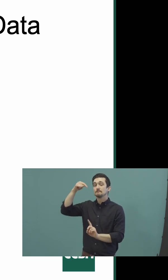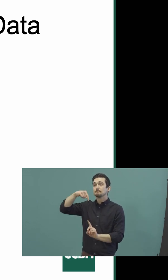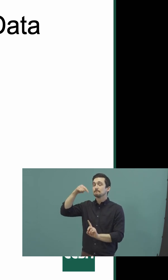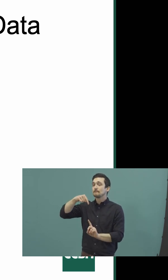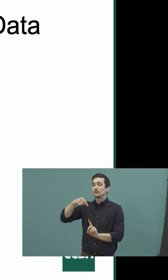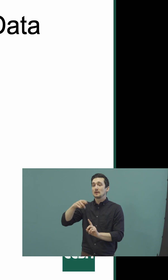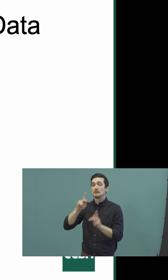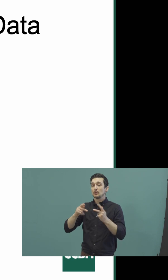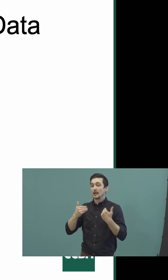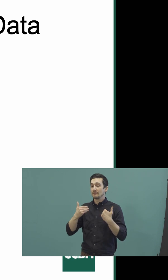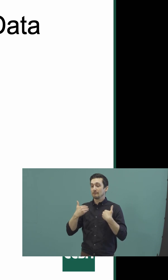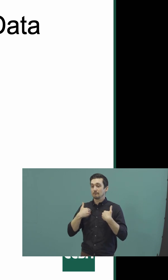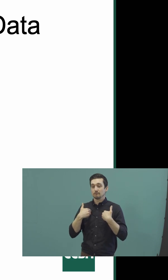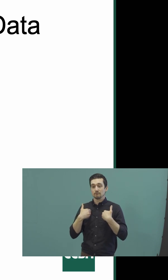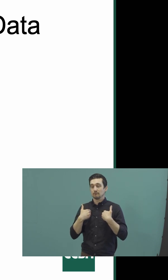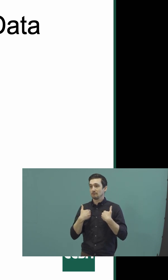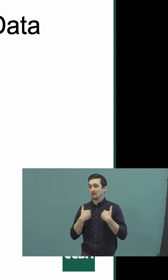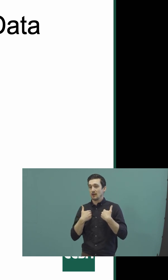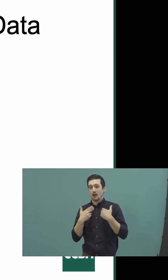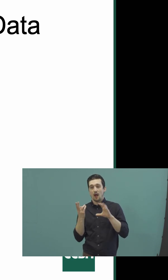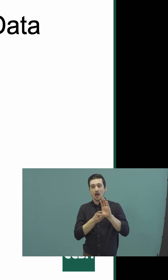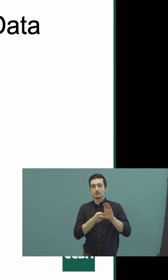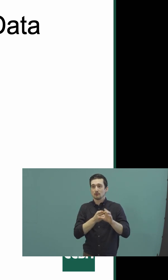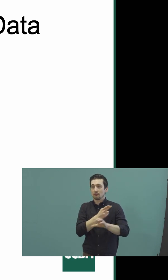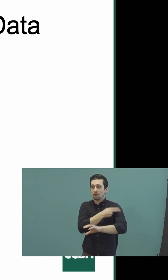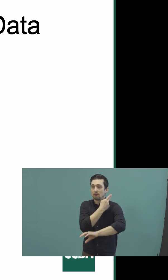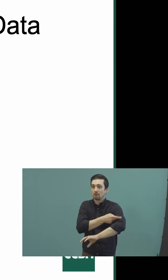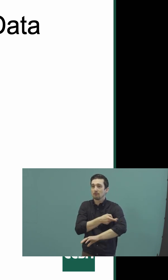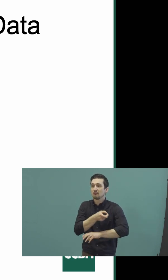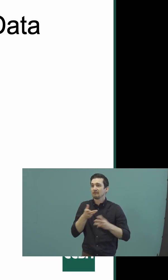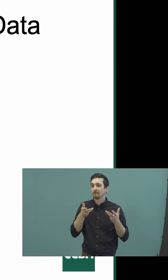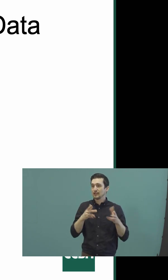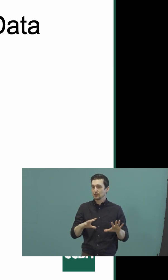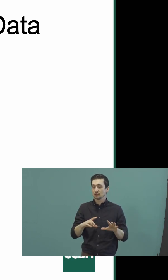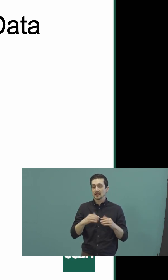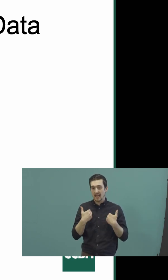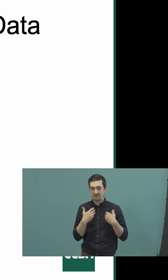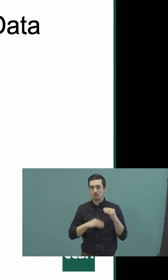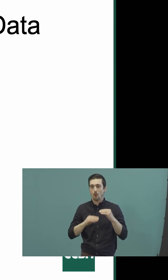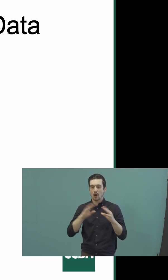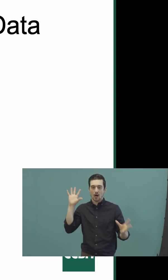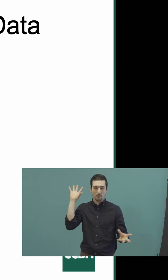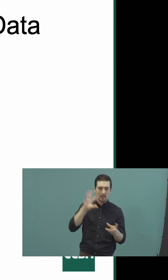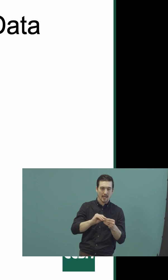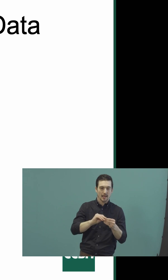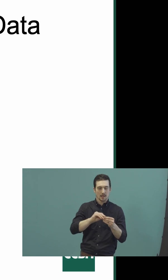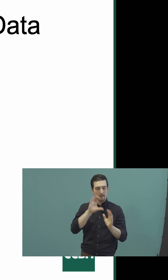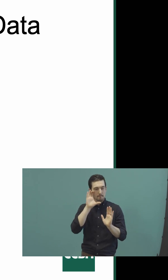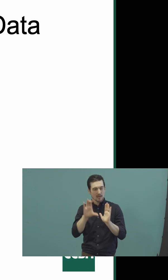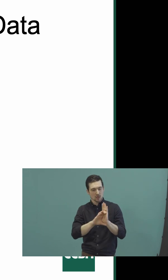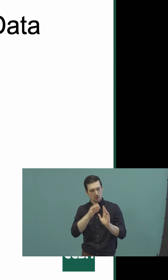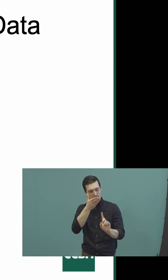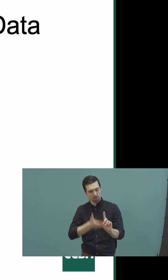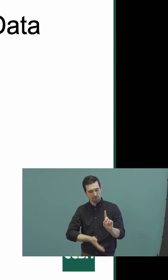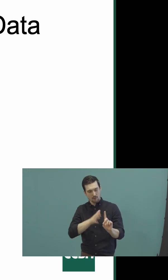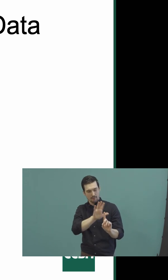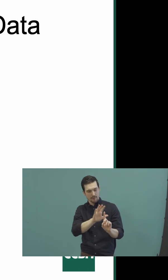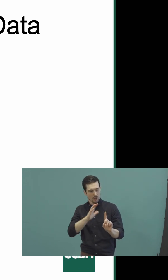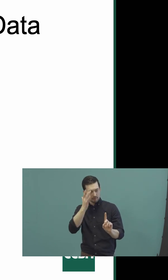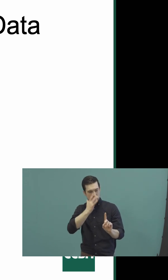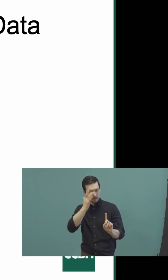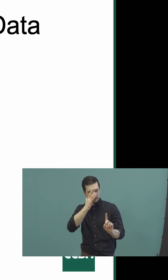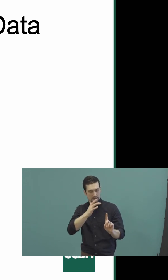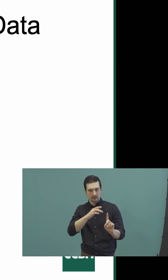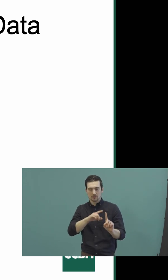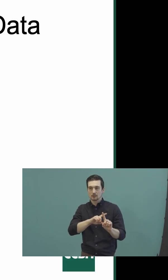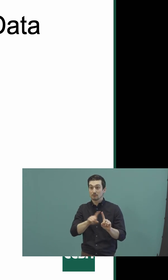we have more complete data about their health conditions, but also those are the people who've been tested or the people who are sickest,